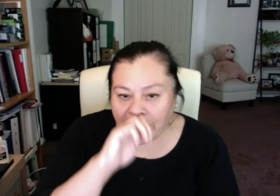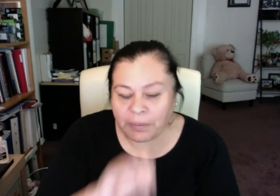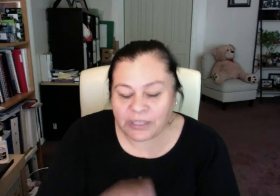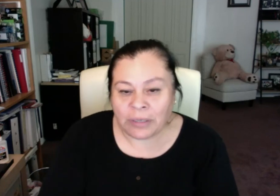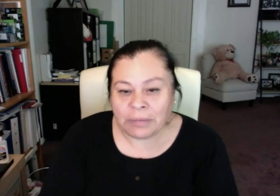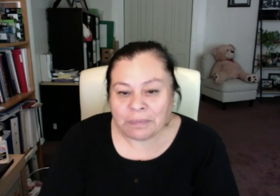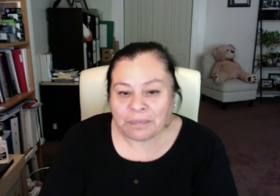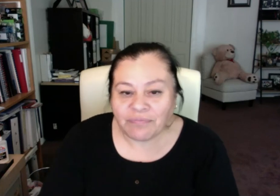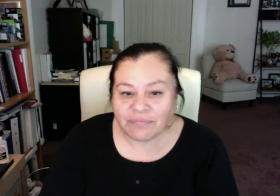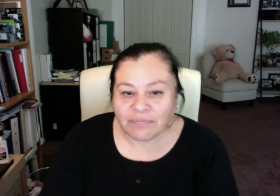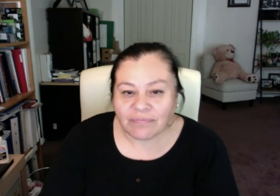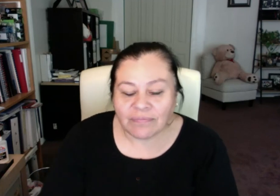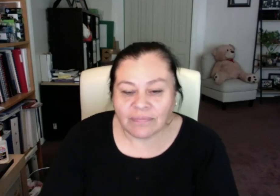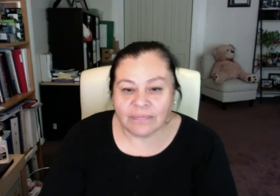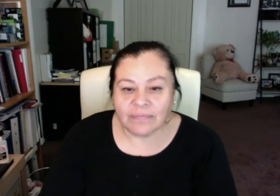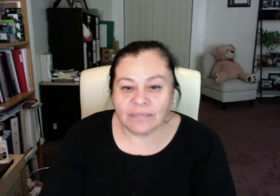tanto a la persona.